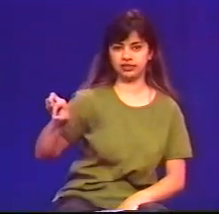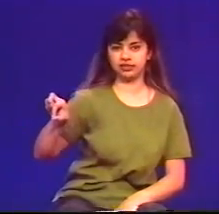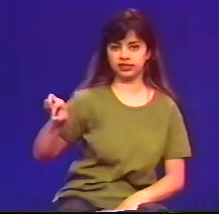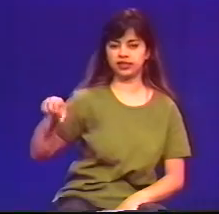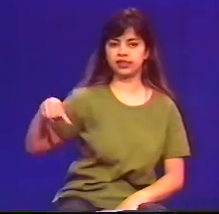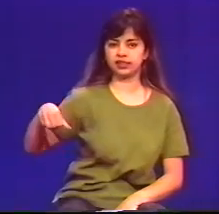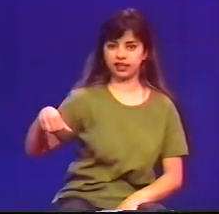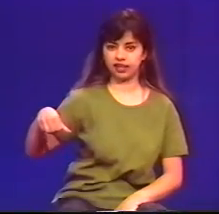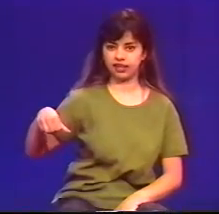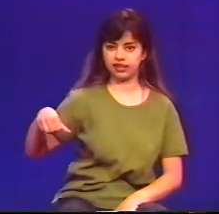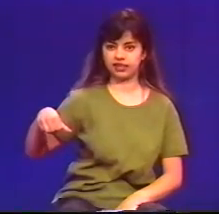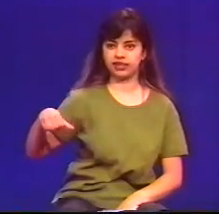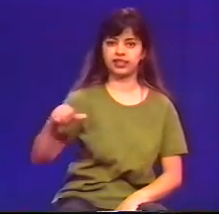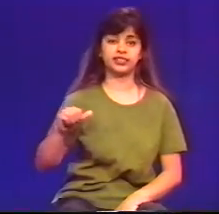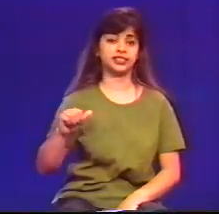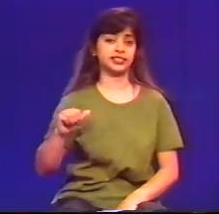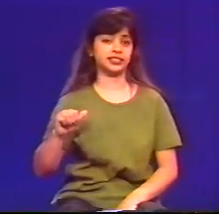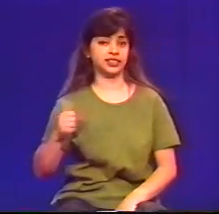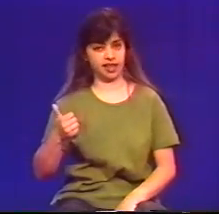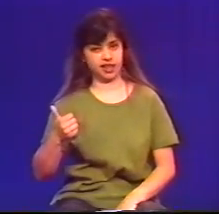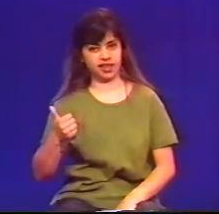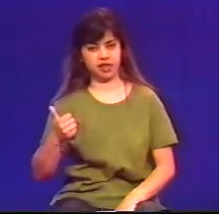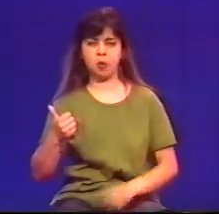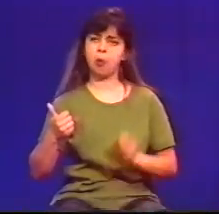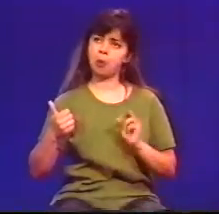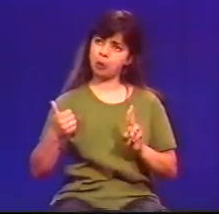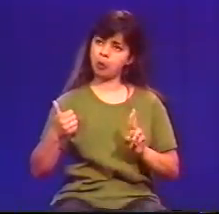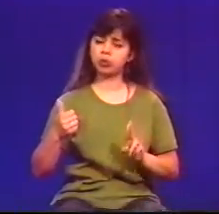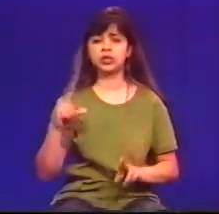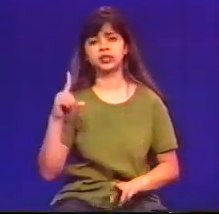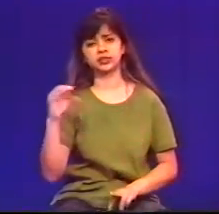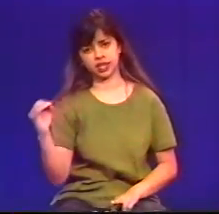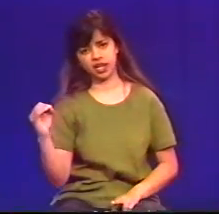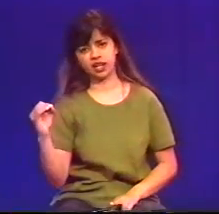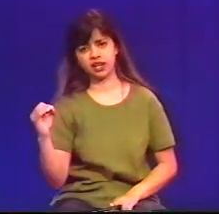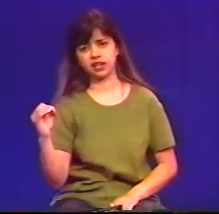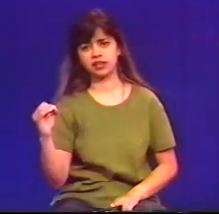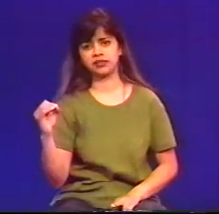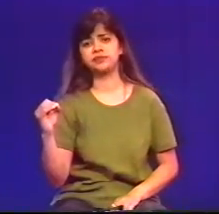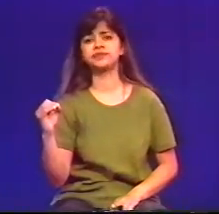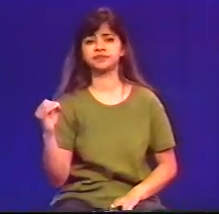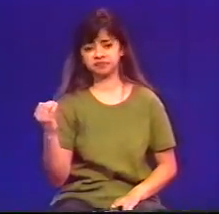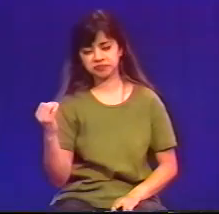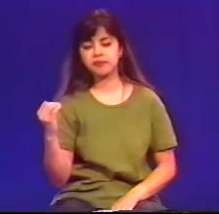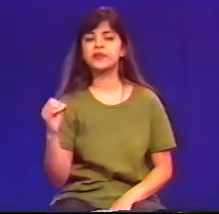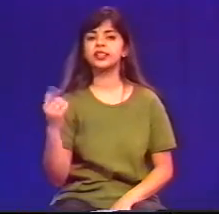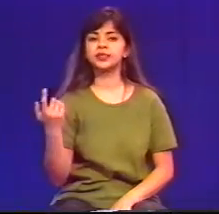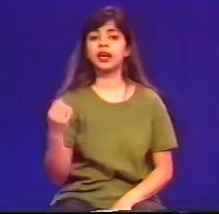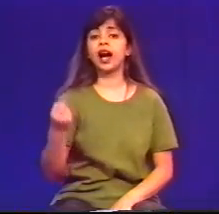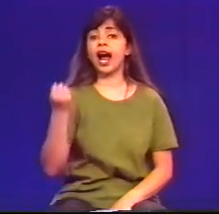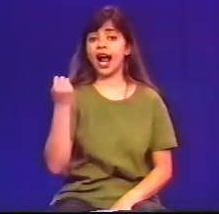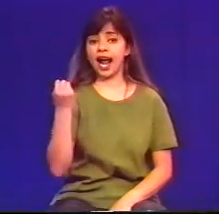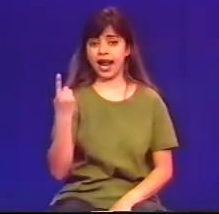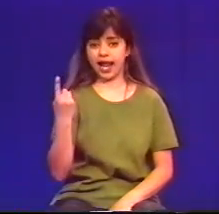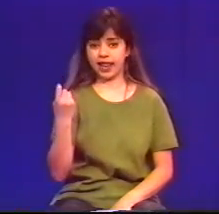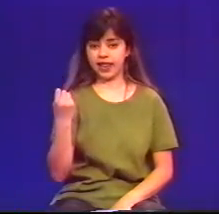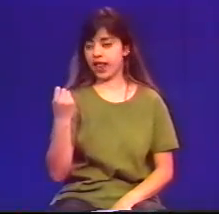8, 9, 10. Or sometimes you can sign it 1-0. Either way. 11,